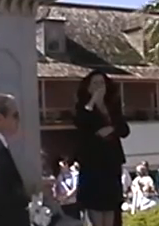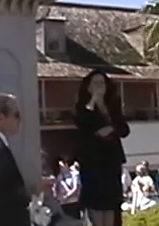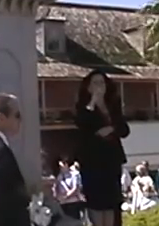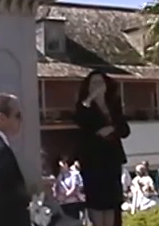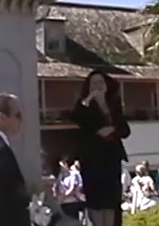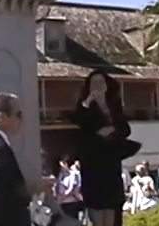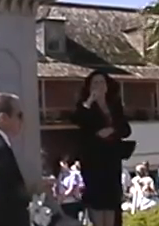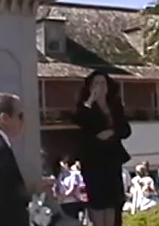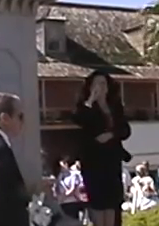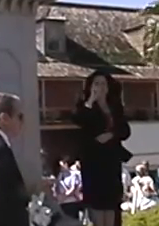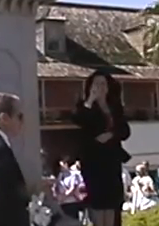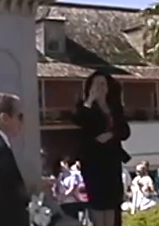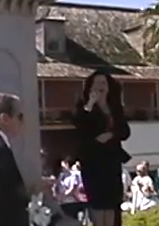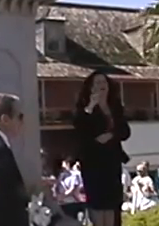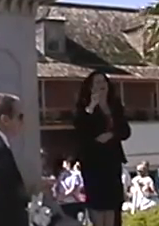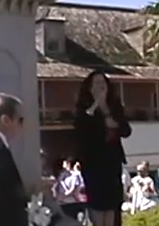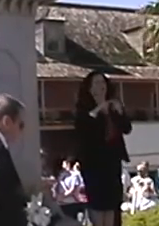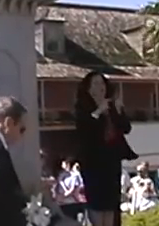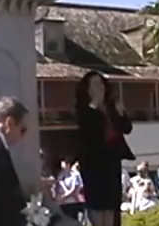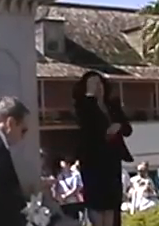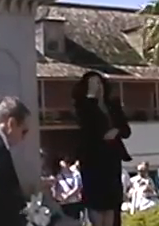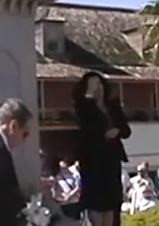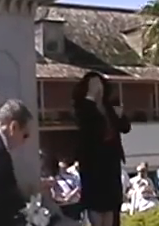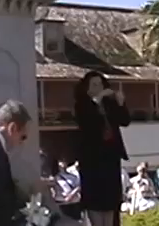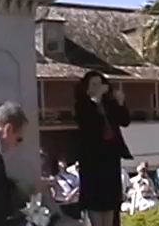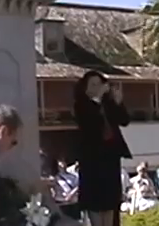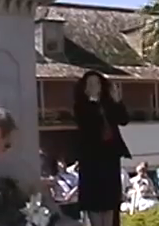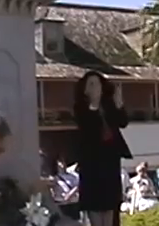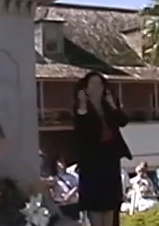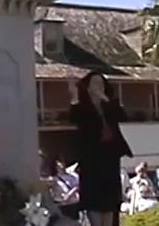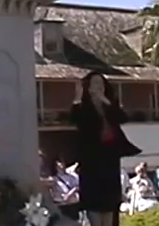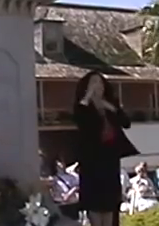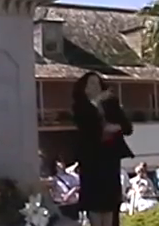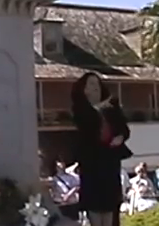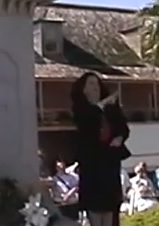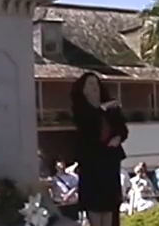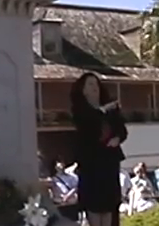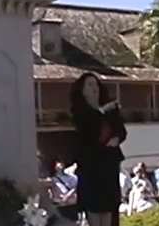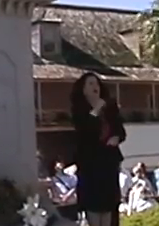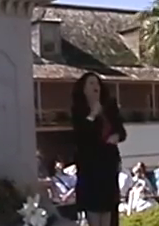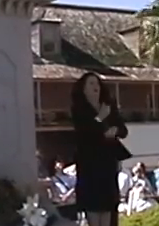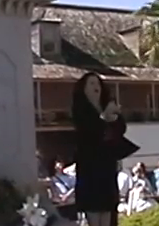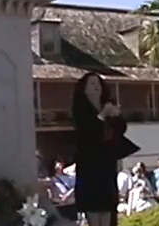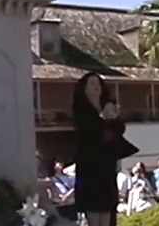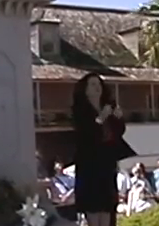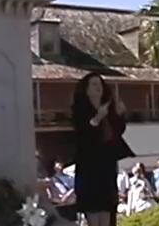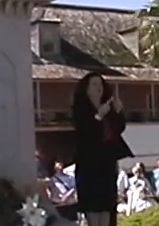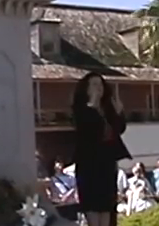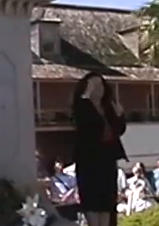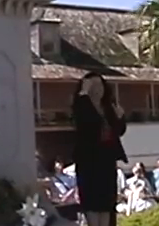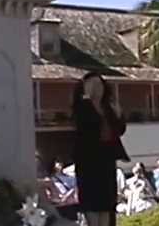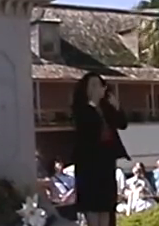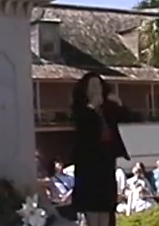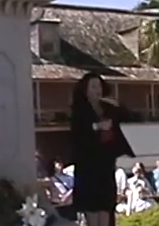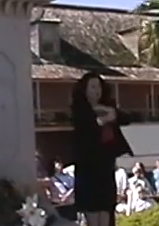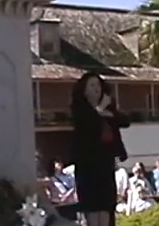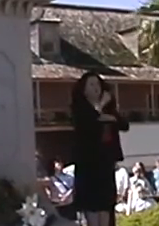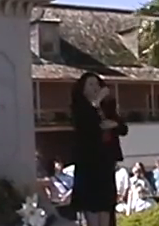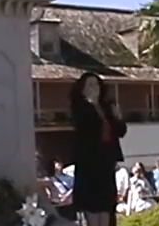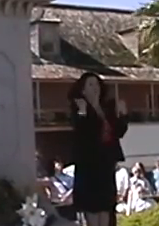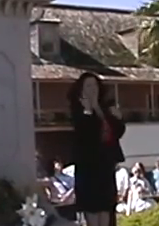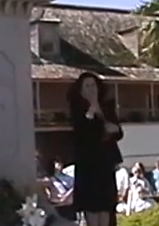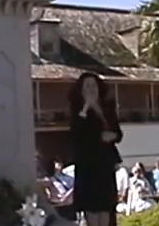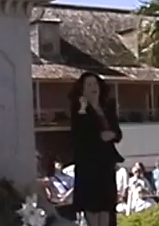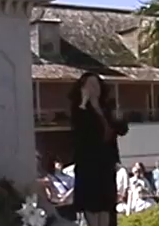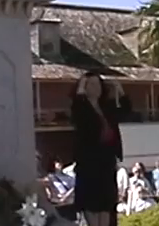to commemorate Juan Ponce de León, our island's first governor under the Spanish crown, and